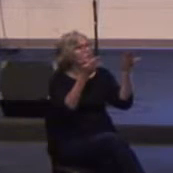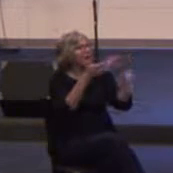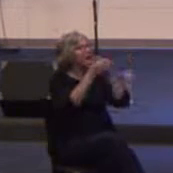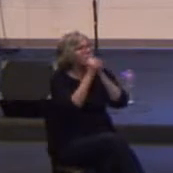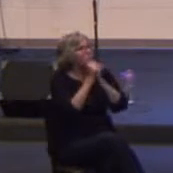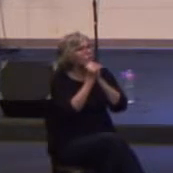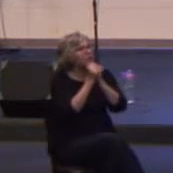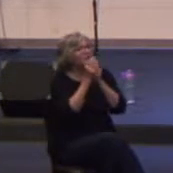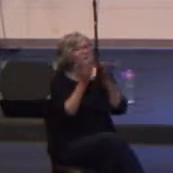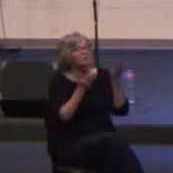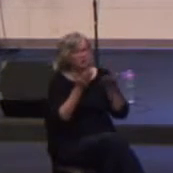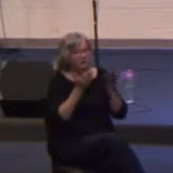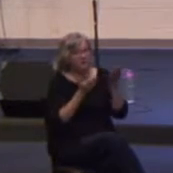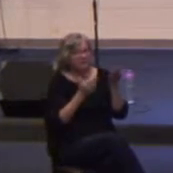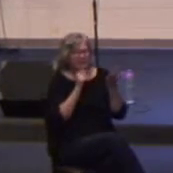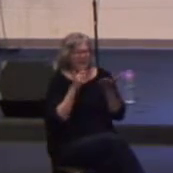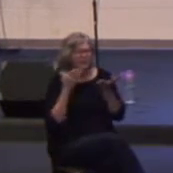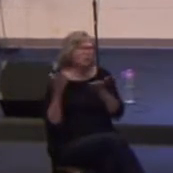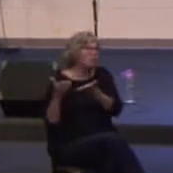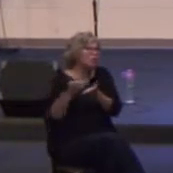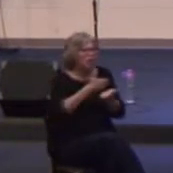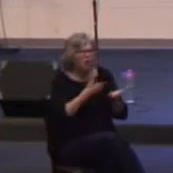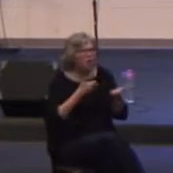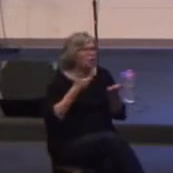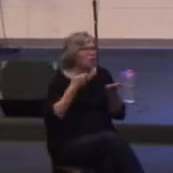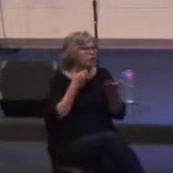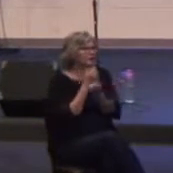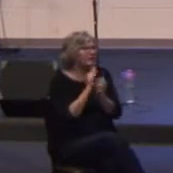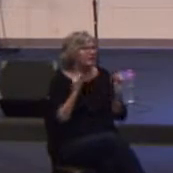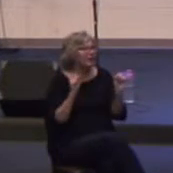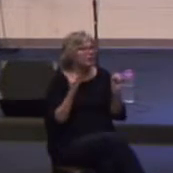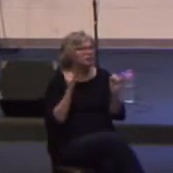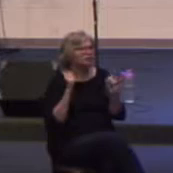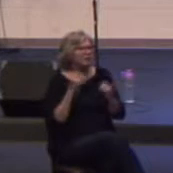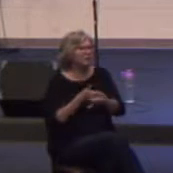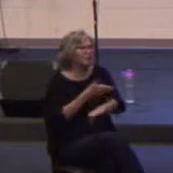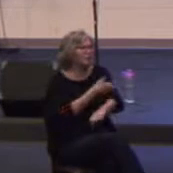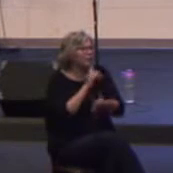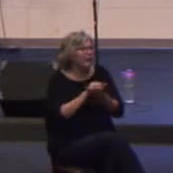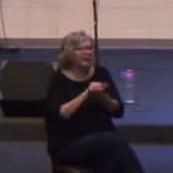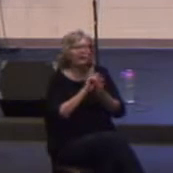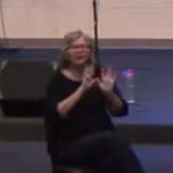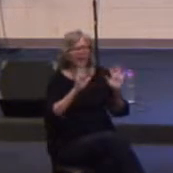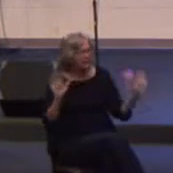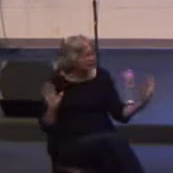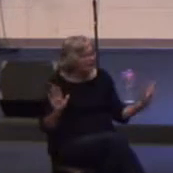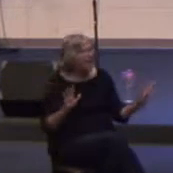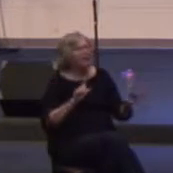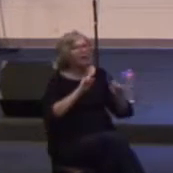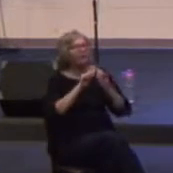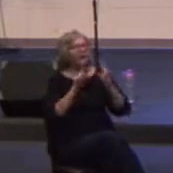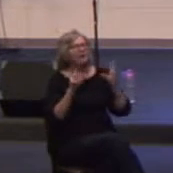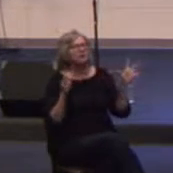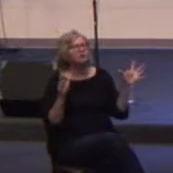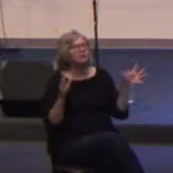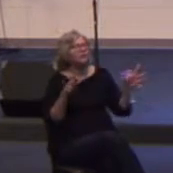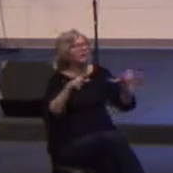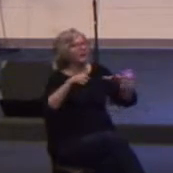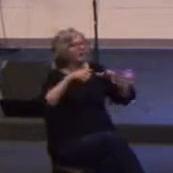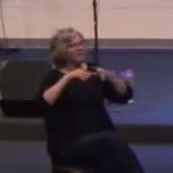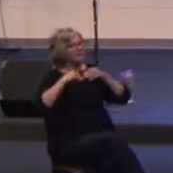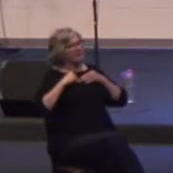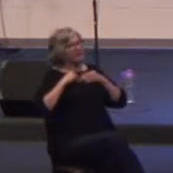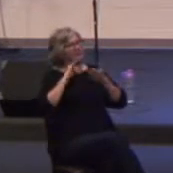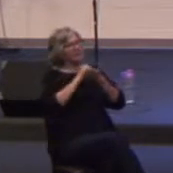the freedom God has given us, not to prove that we deserve it, but rather to embrace and accept the freedom God has